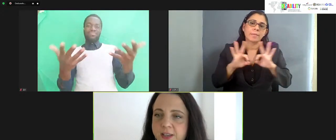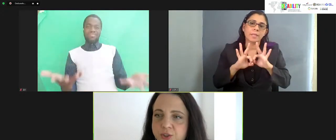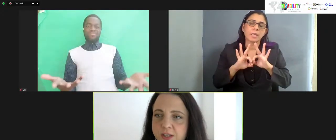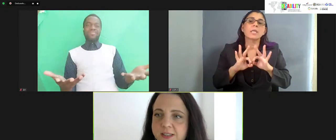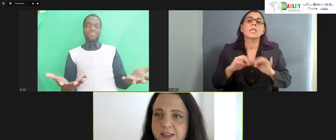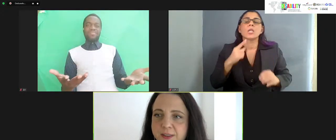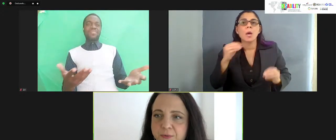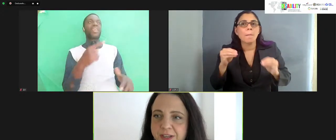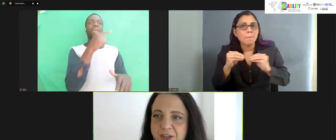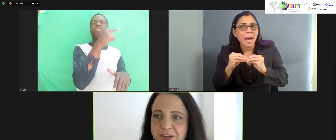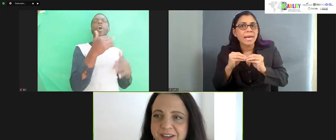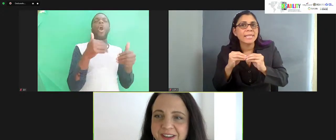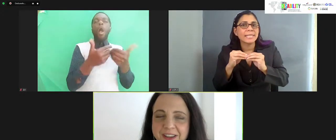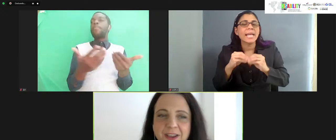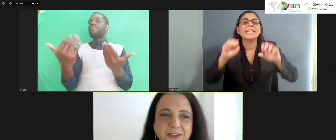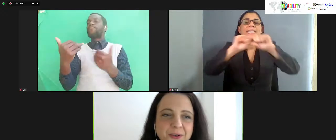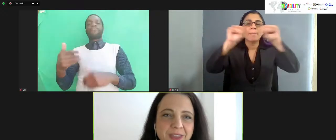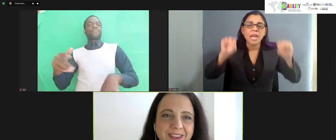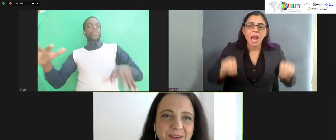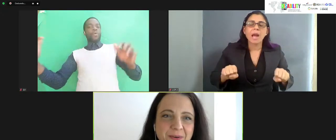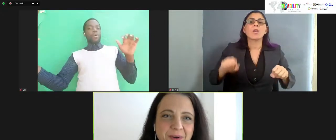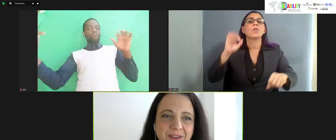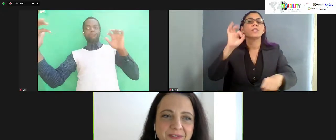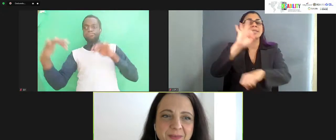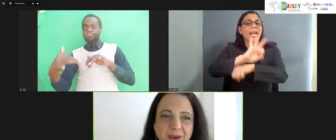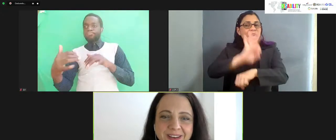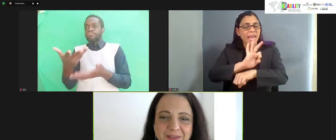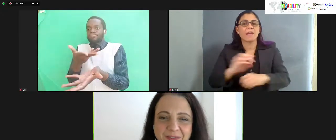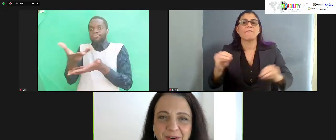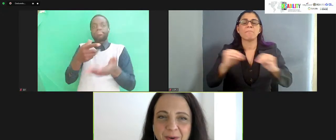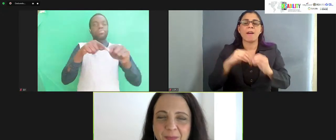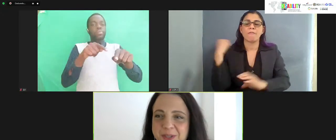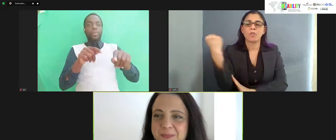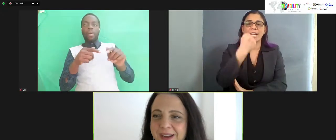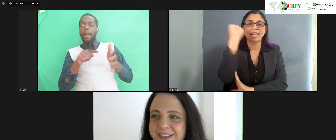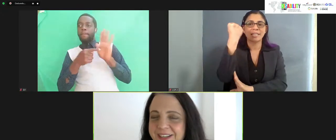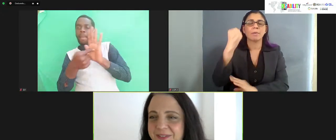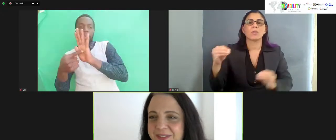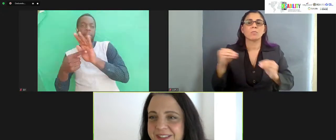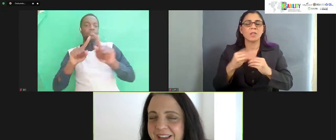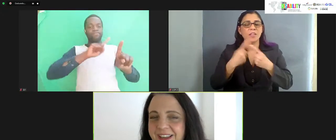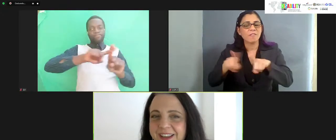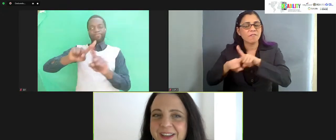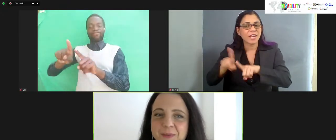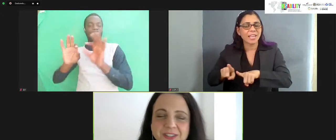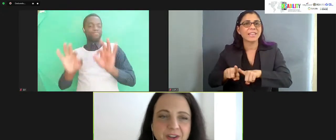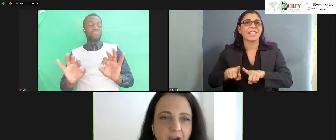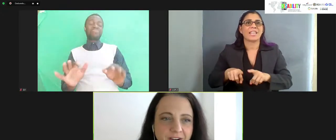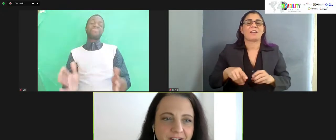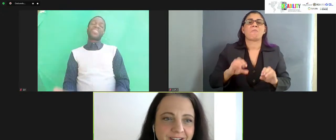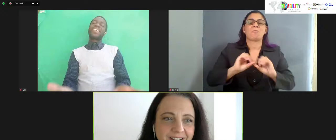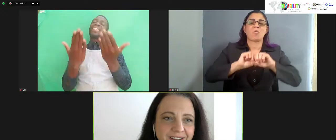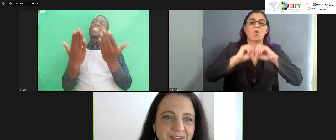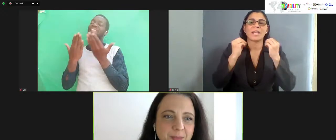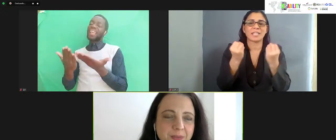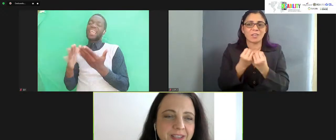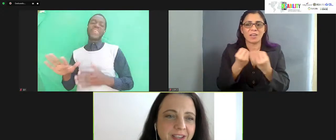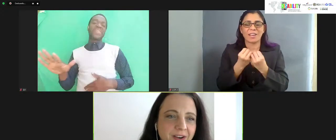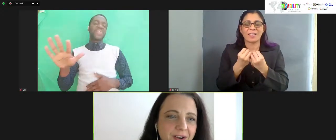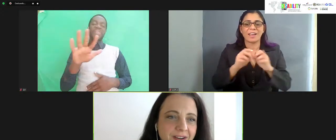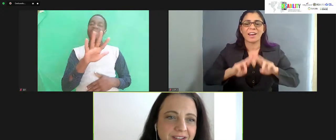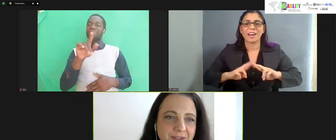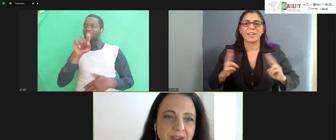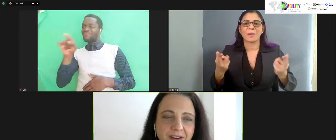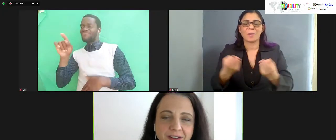organizations in the region so thank you everybody for your perspectives it was an honor to be